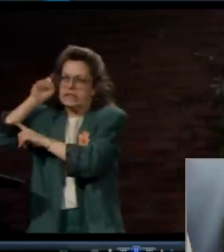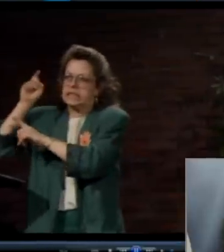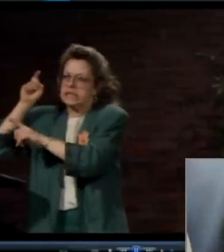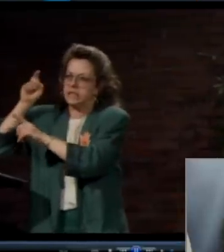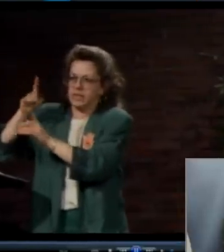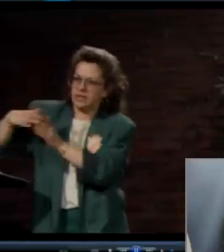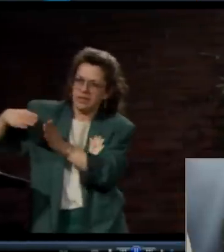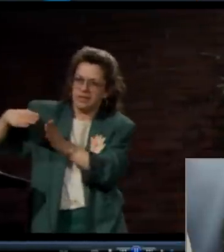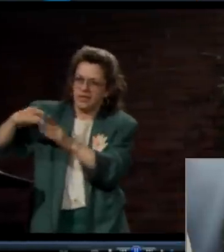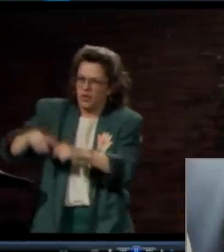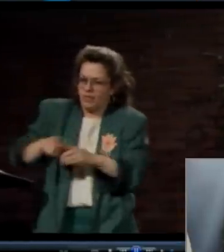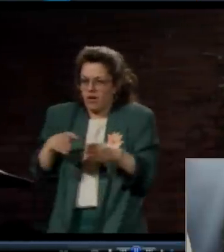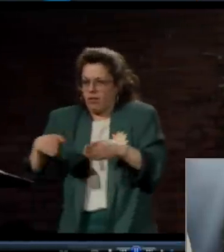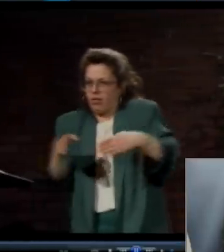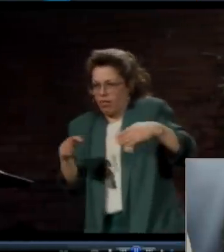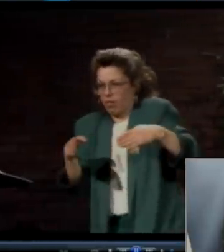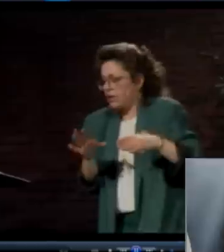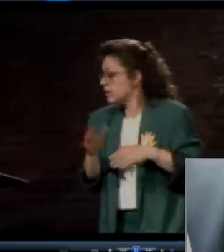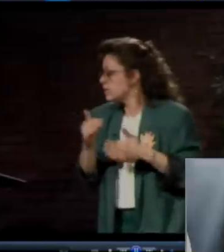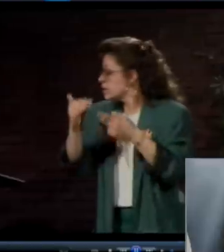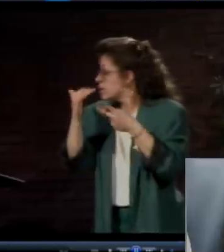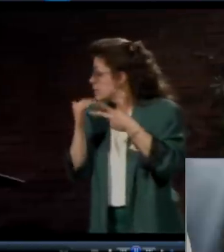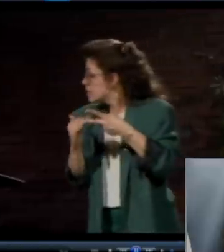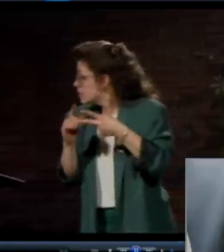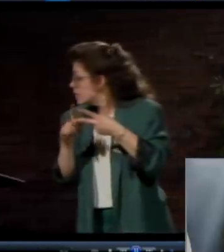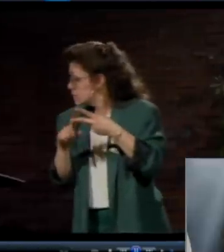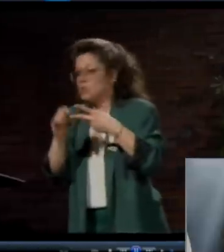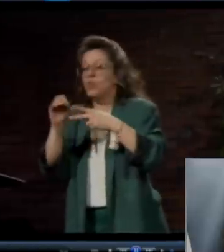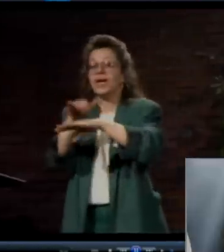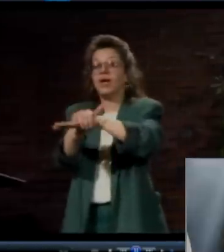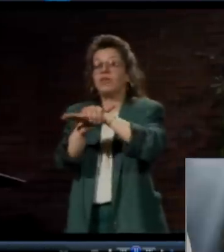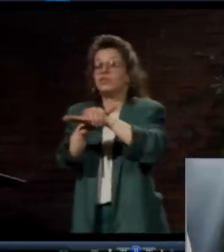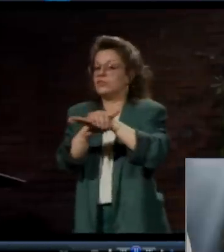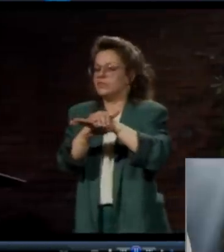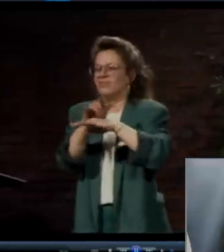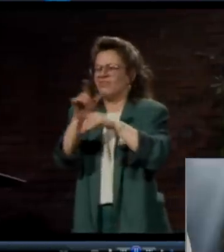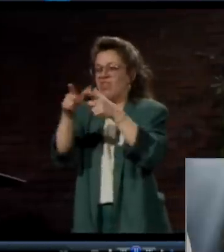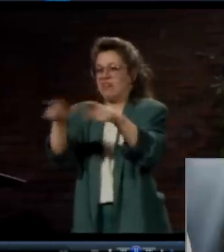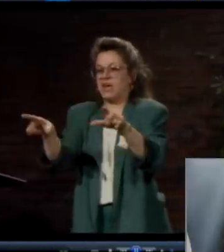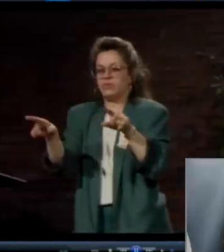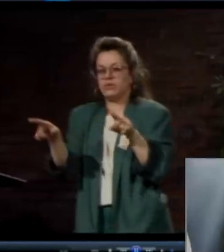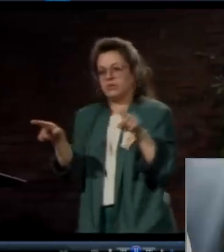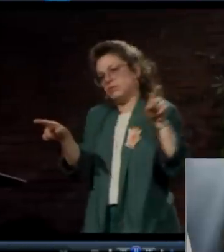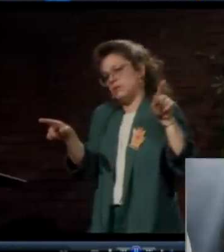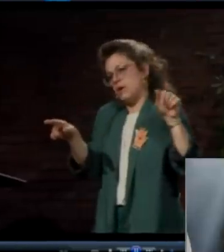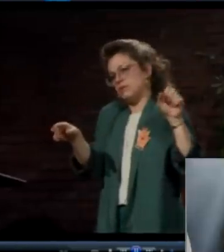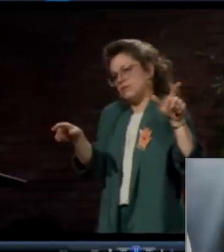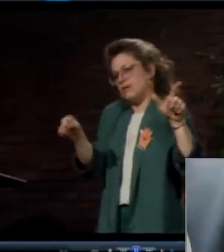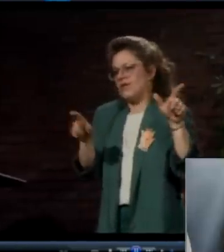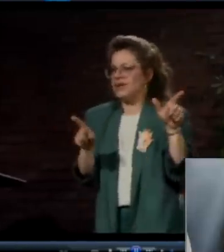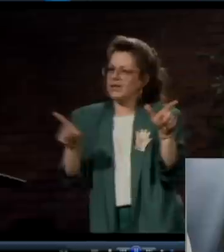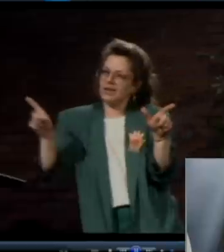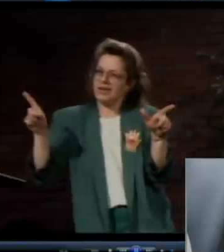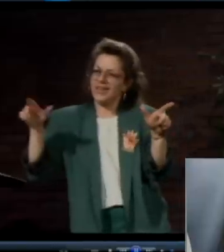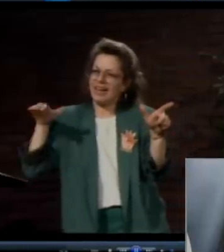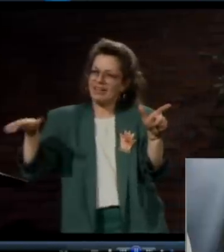device. They may have gone to schools for the deaf, and their main mode of communication could be ASL. And then there's the other group where